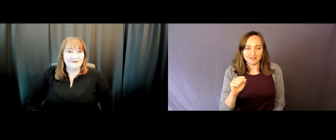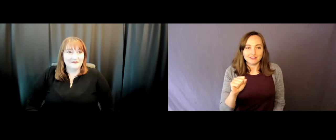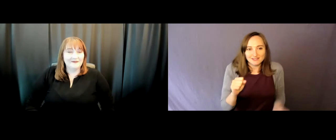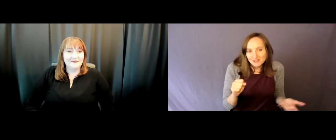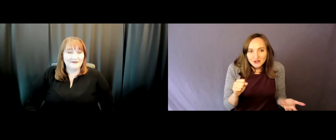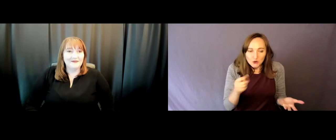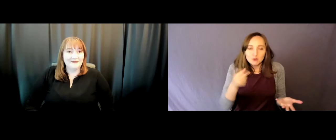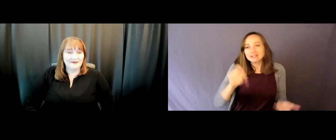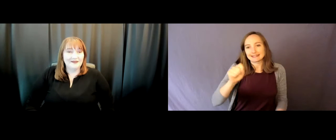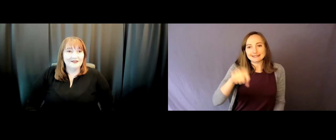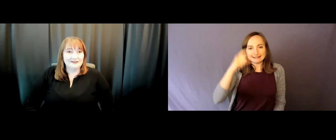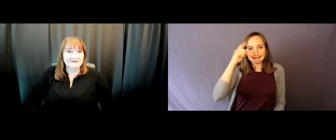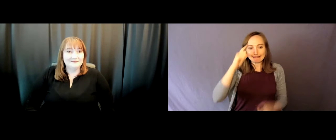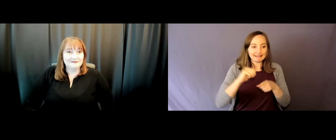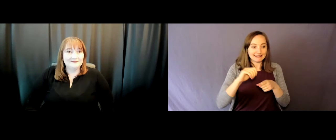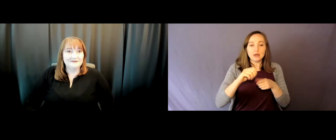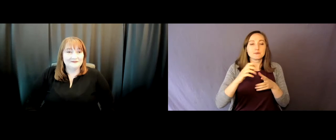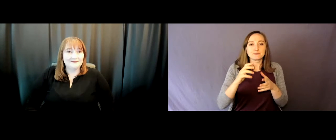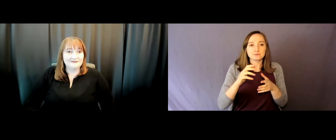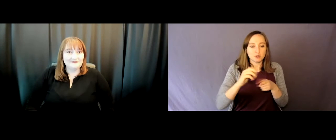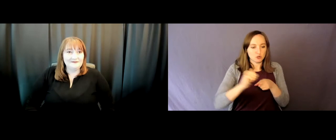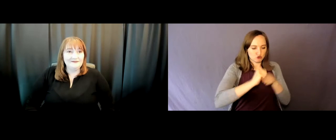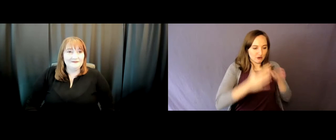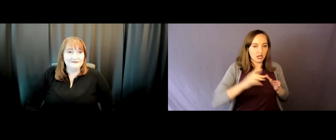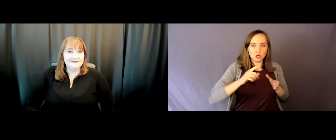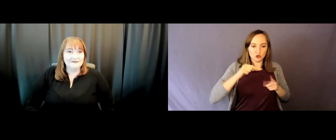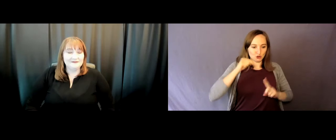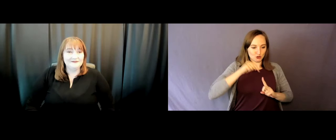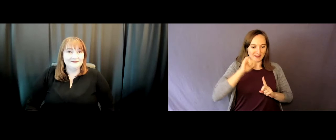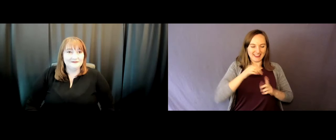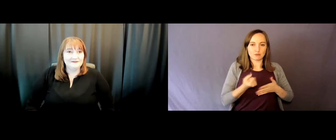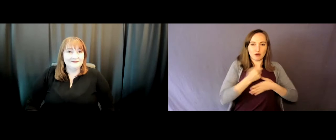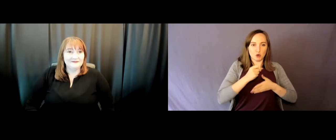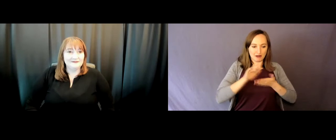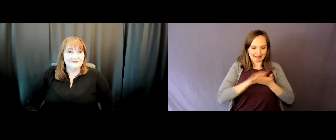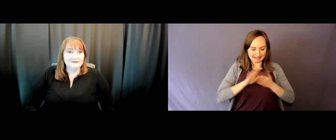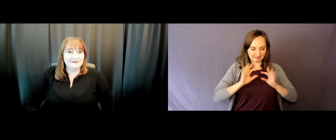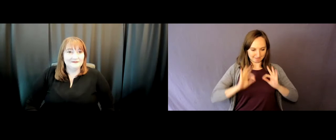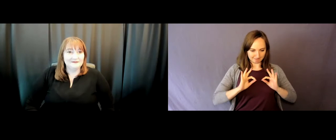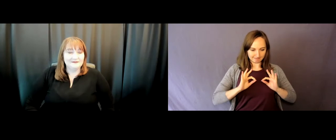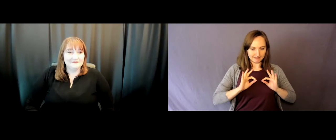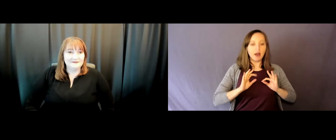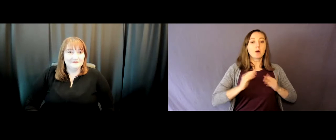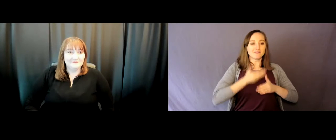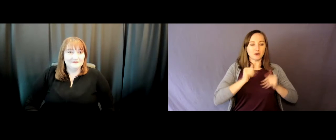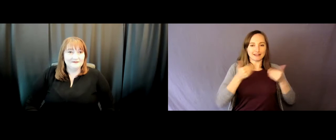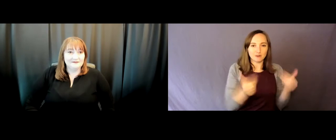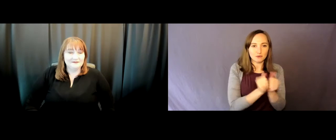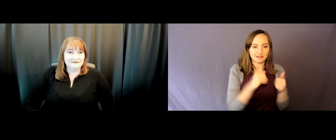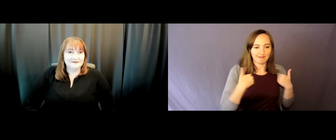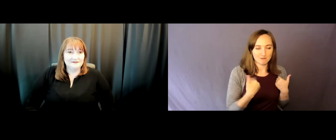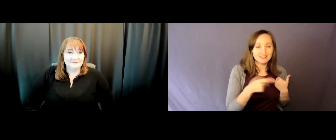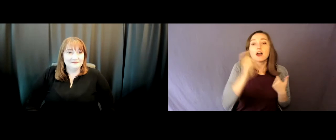And so, yes, I think the trainer must come first in their clearing, but then it's important, you know, a